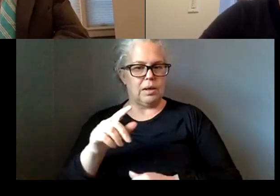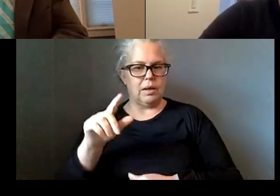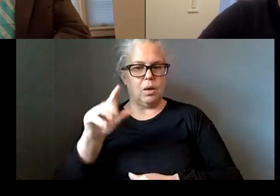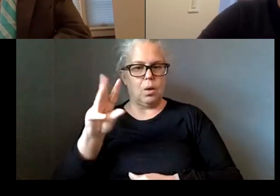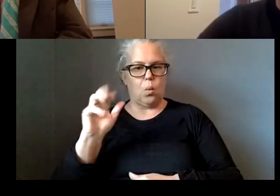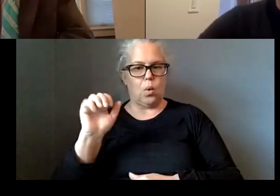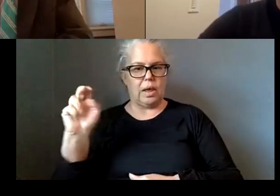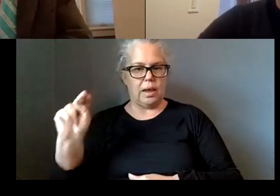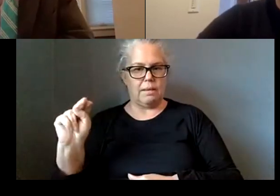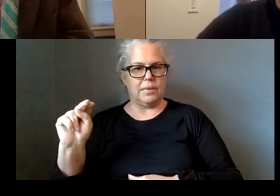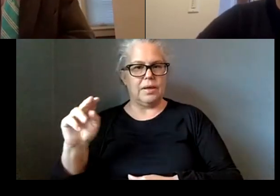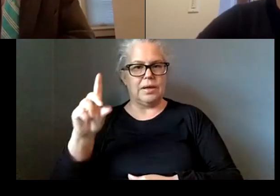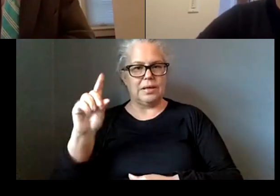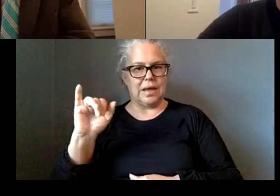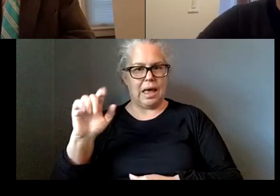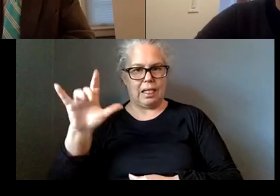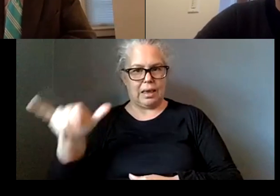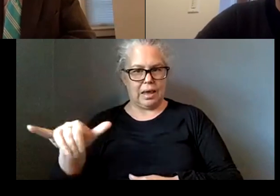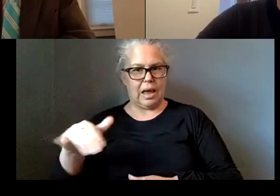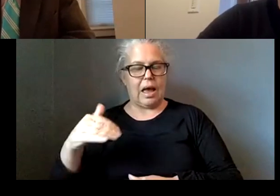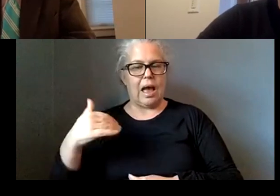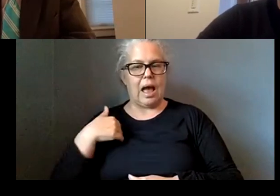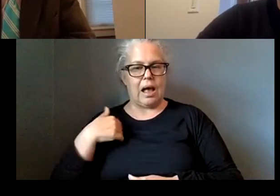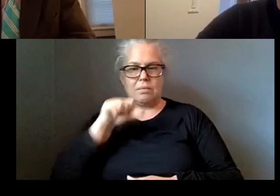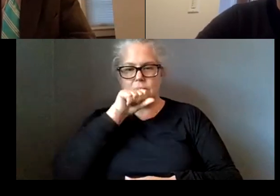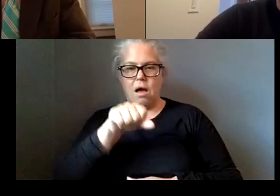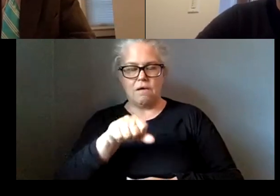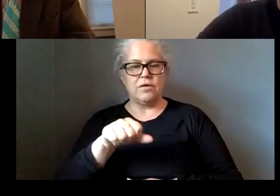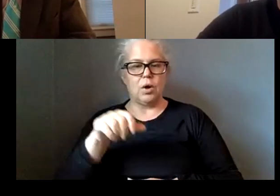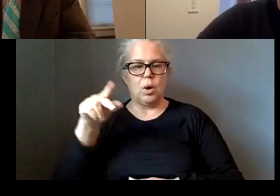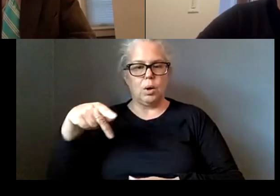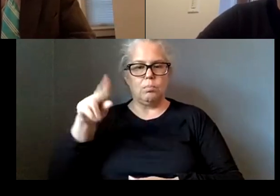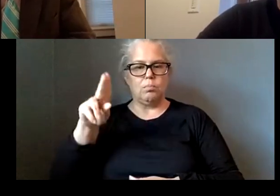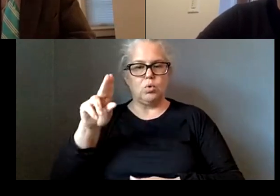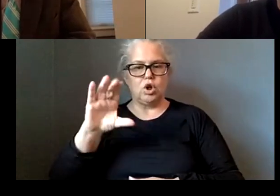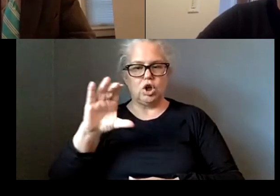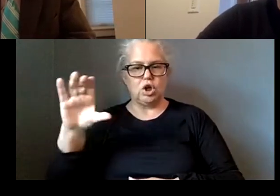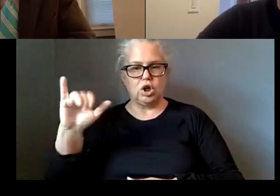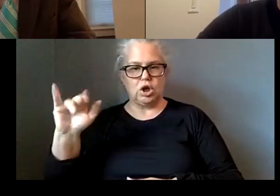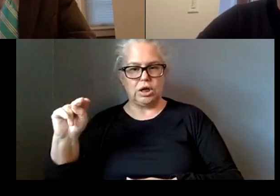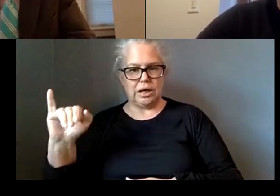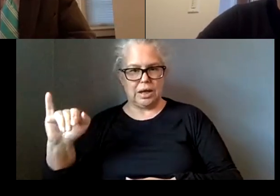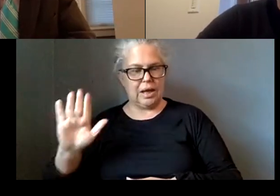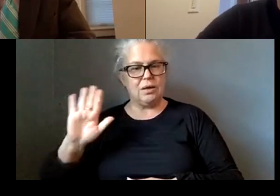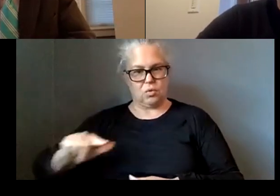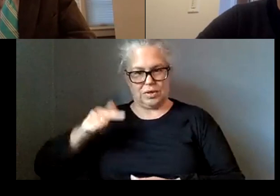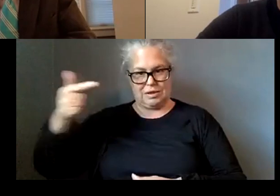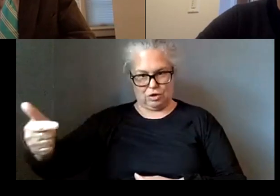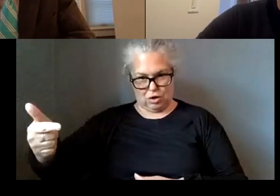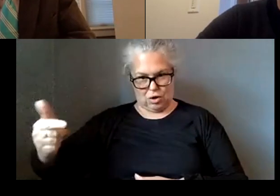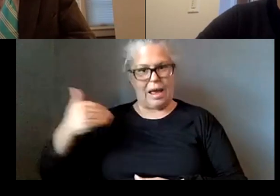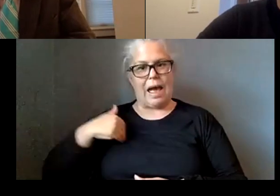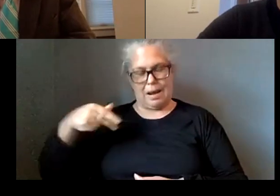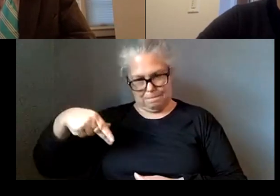fondness for Puccini, and so students had whatever it was that was popular at the time. Then his turn came, and he had Puccini